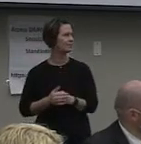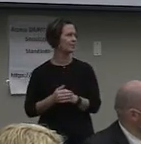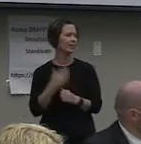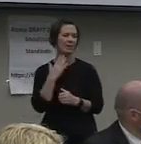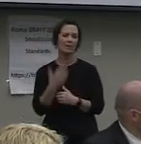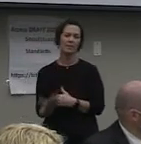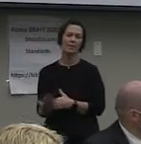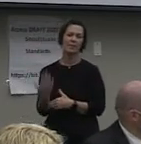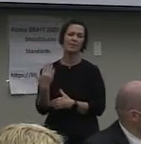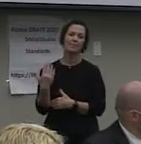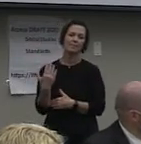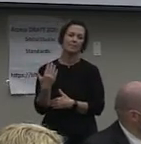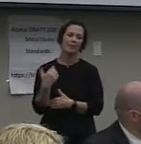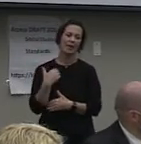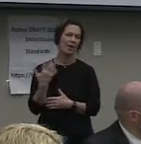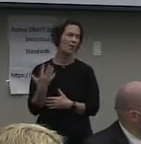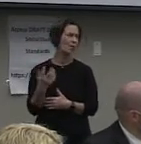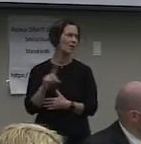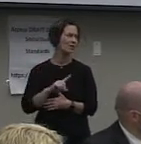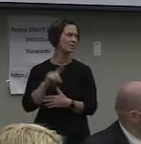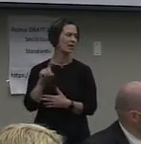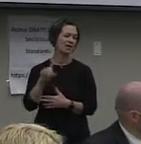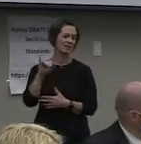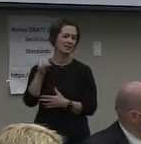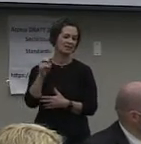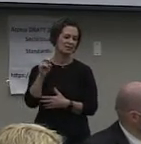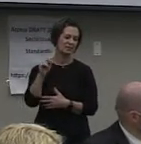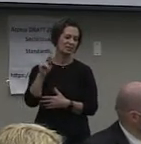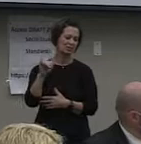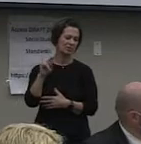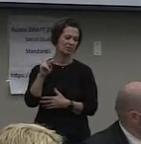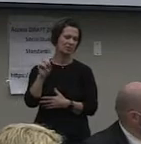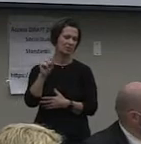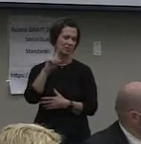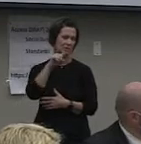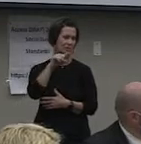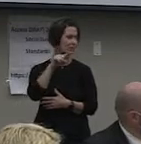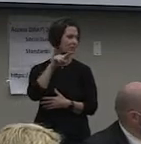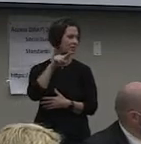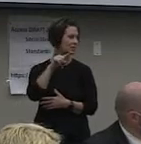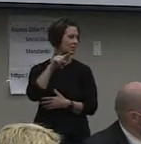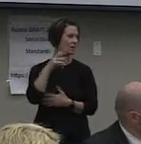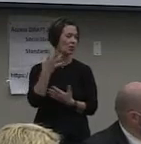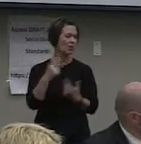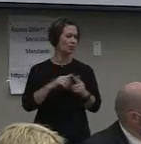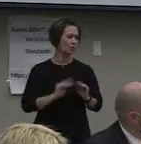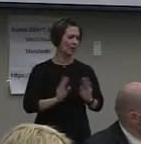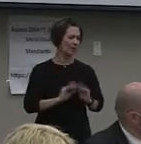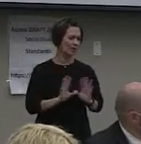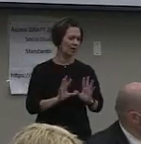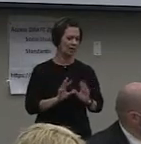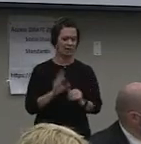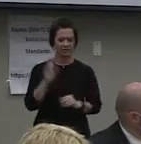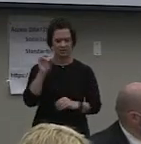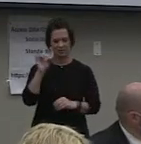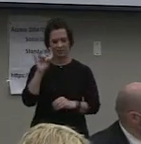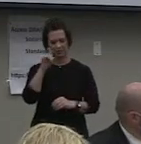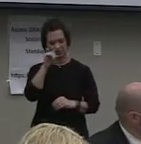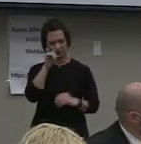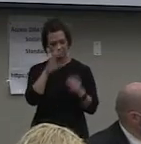Good morning. I just wanted to ask, Mr. Jenkins, were you, just a point of clarity, were you stating